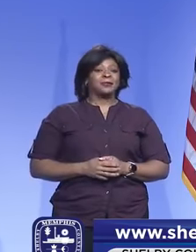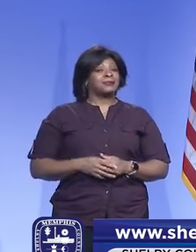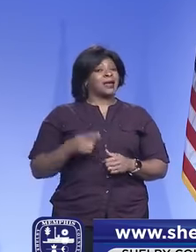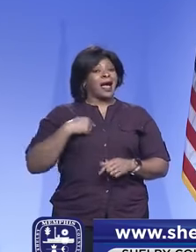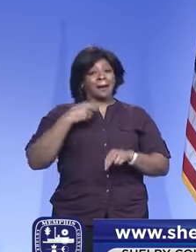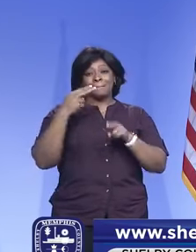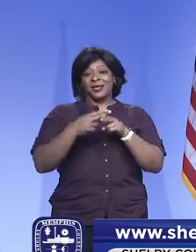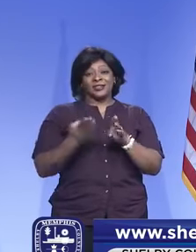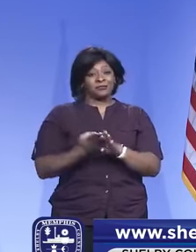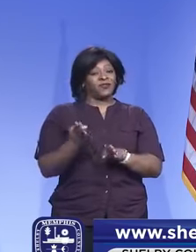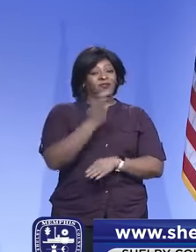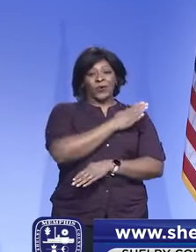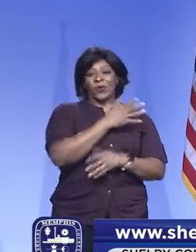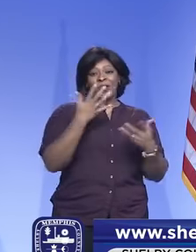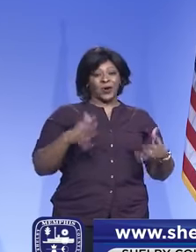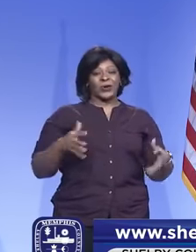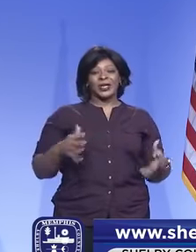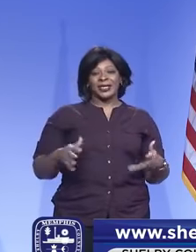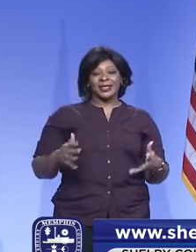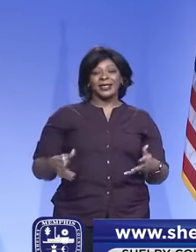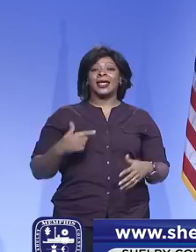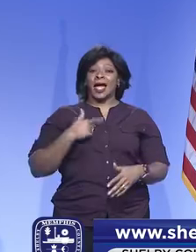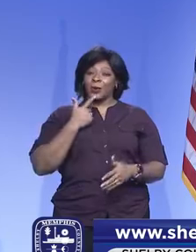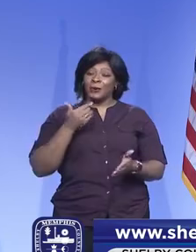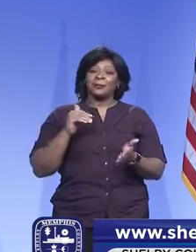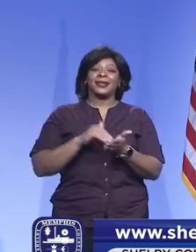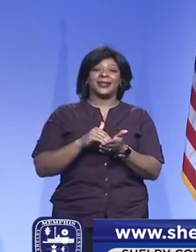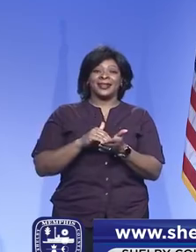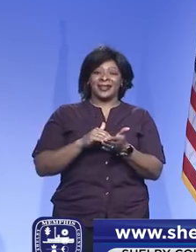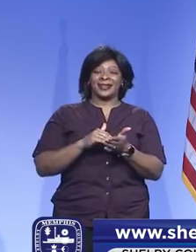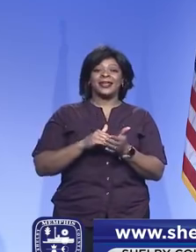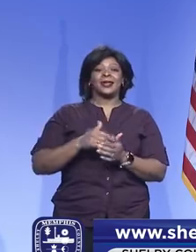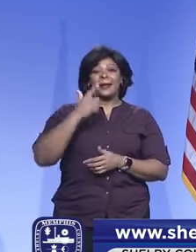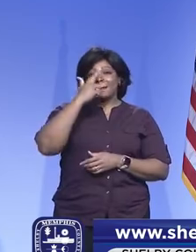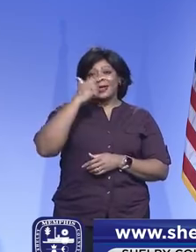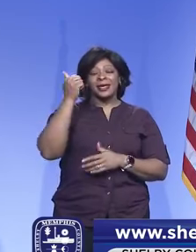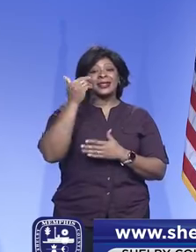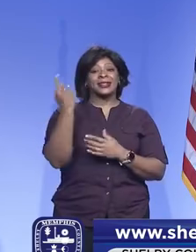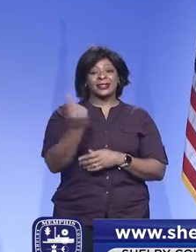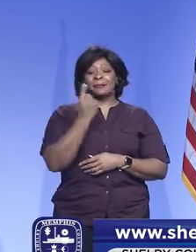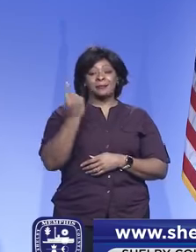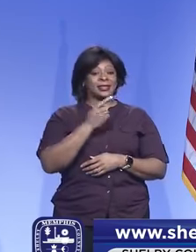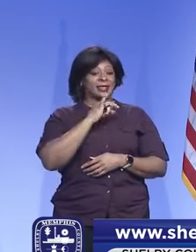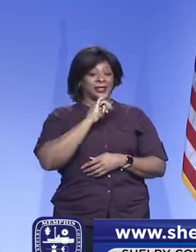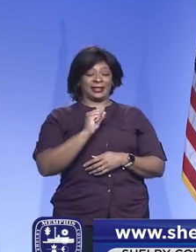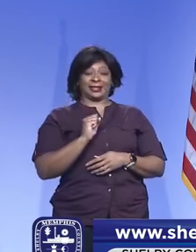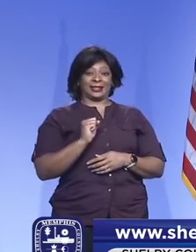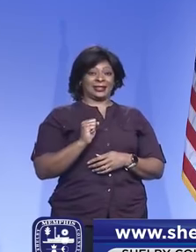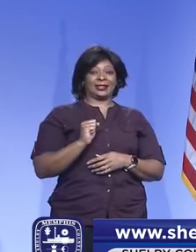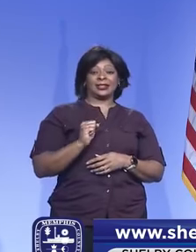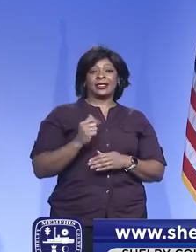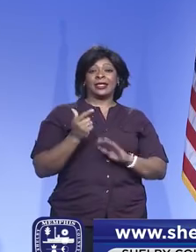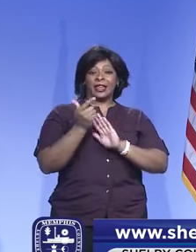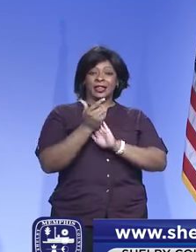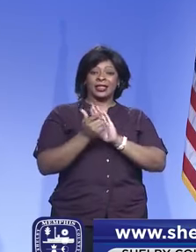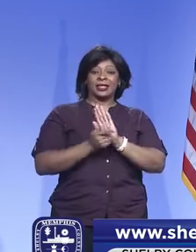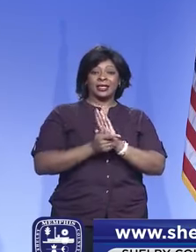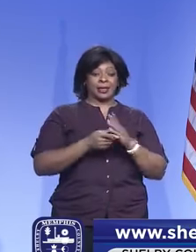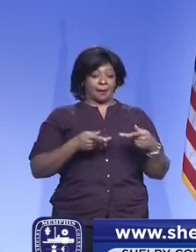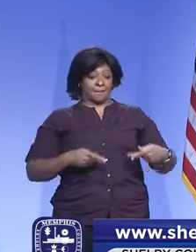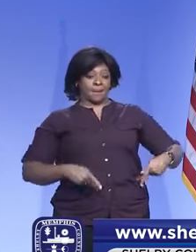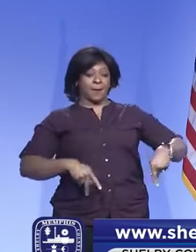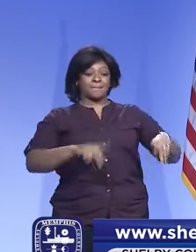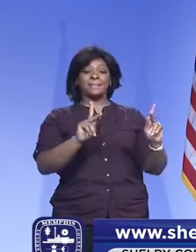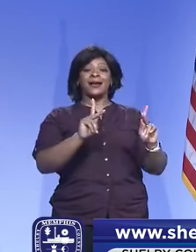said before, I will repeat again, just because something is legally